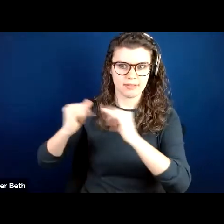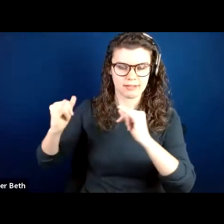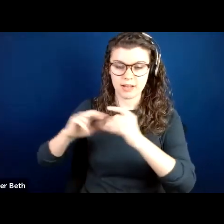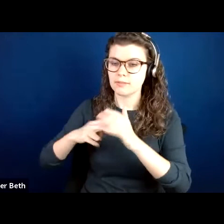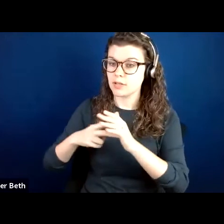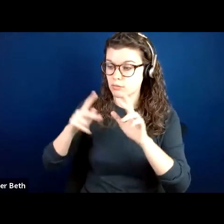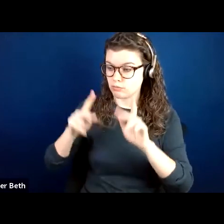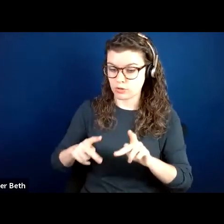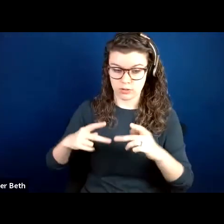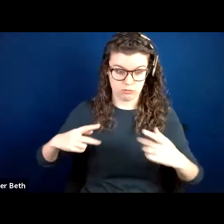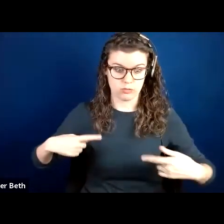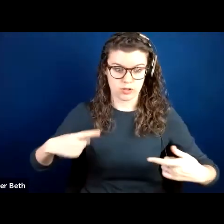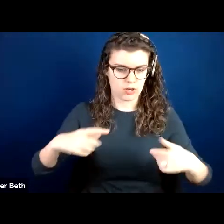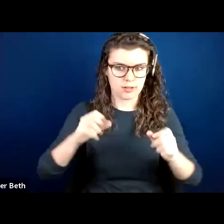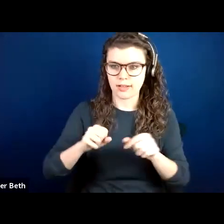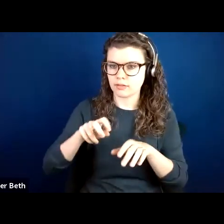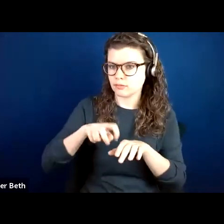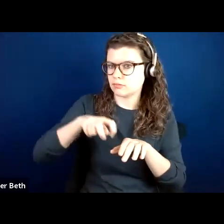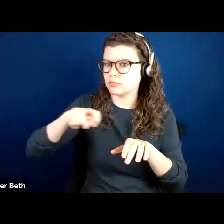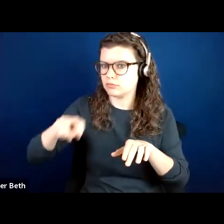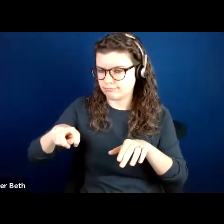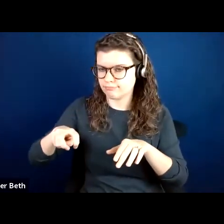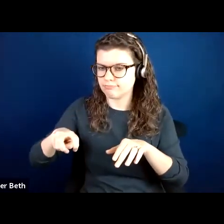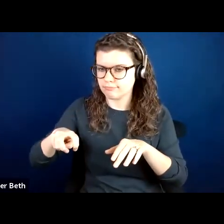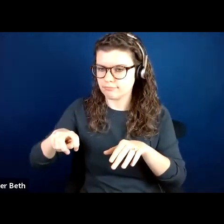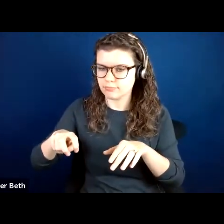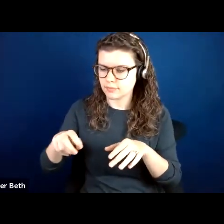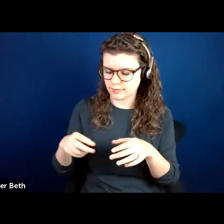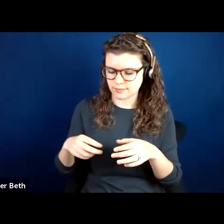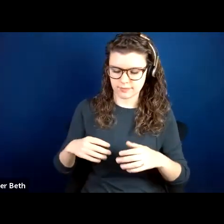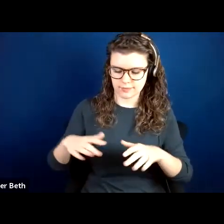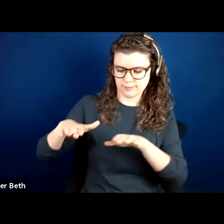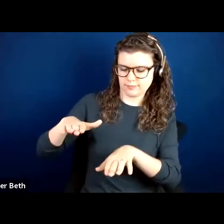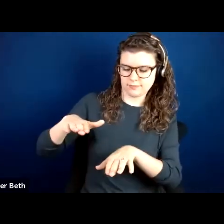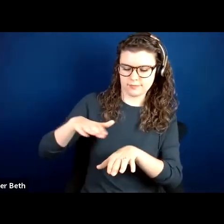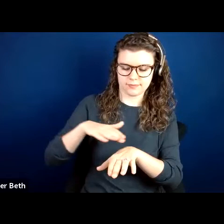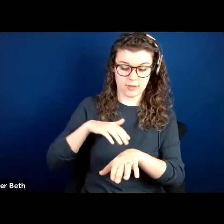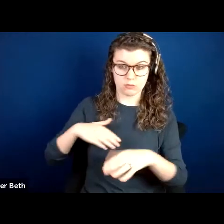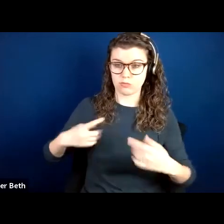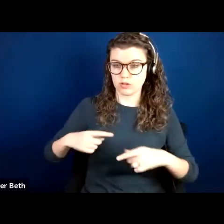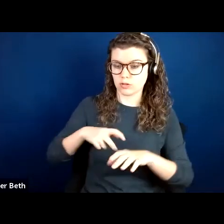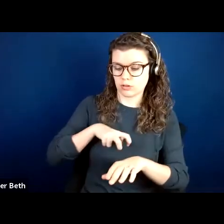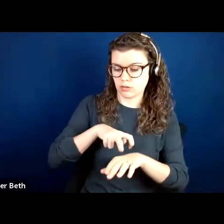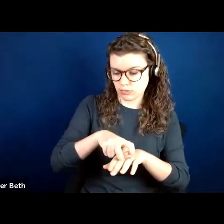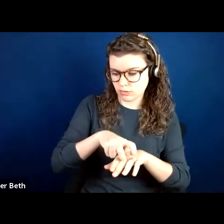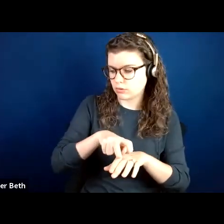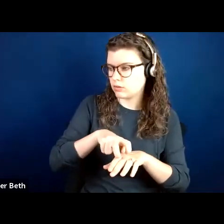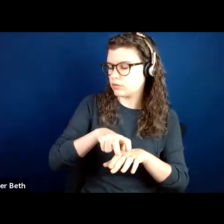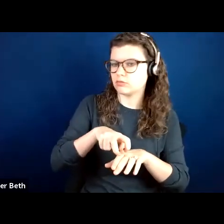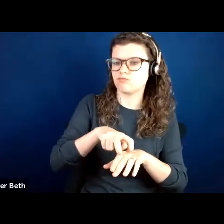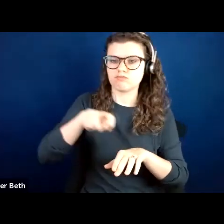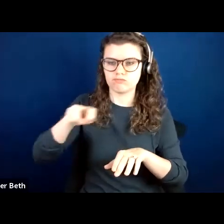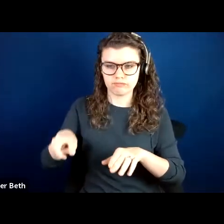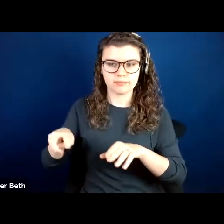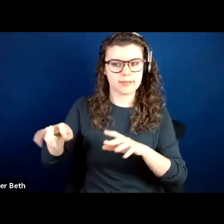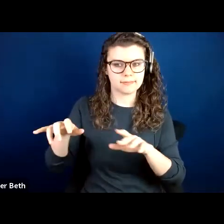transfer out of their wheelchair at the level of the entry of their tent. Camping shelters,